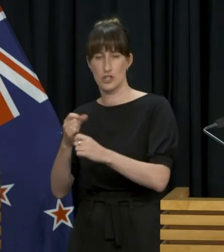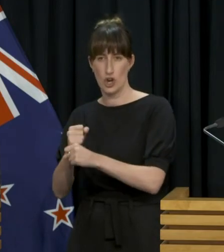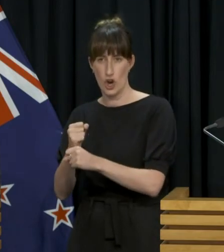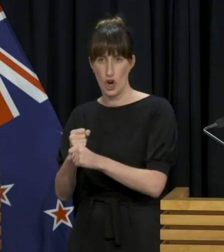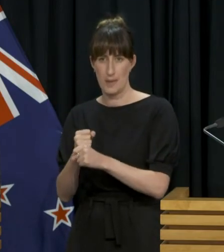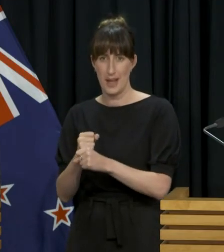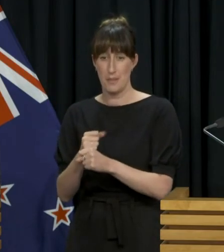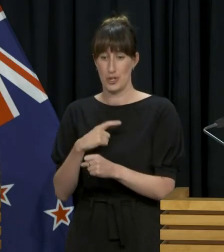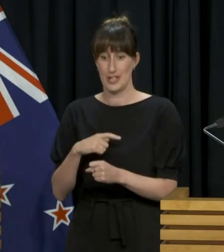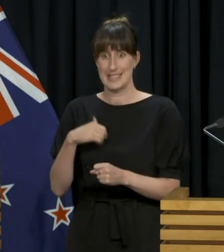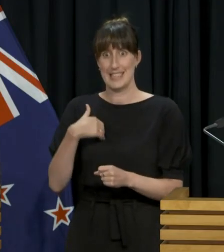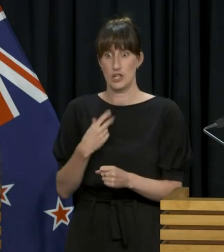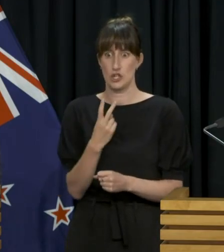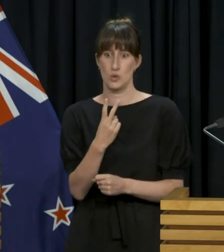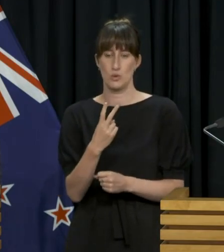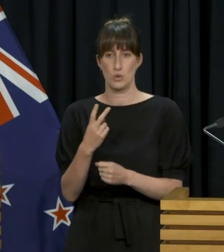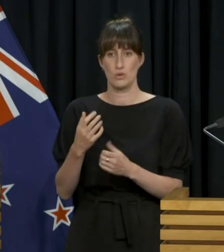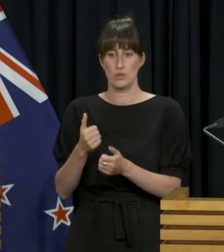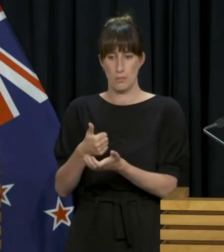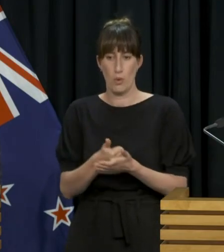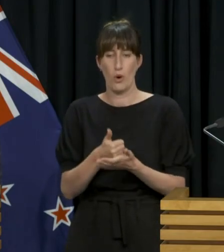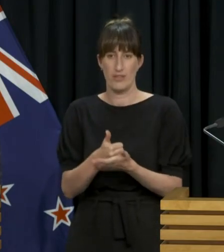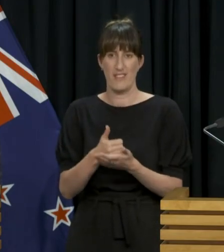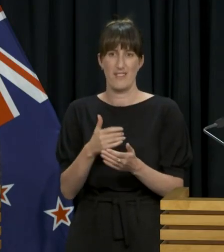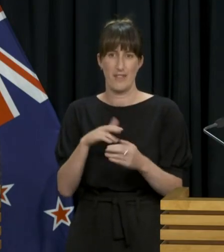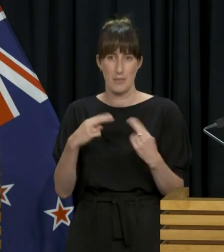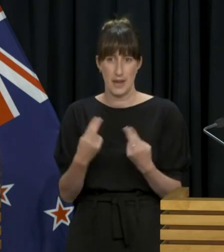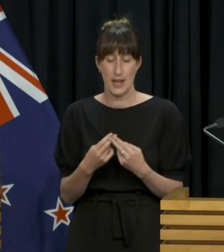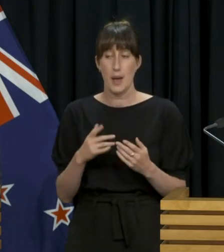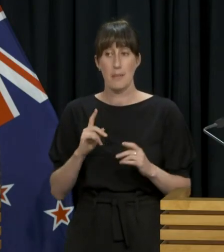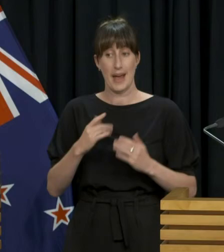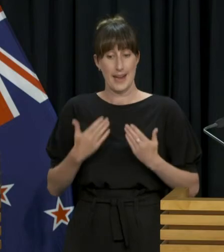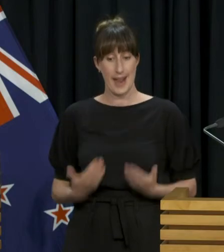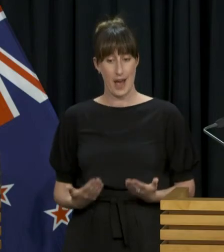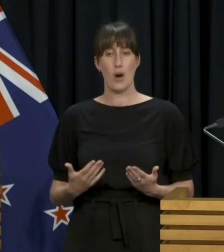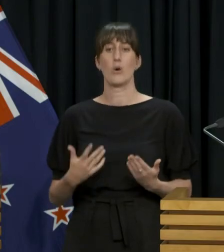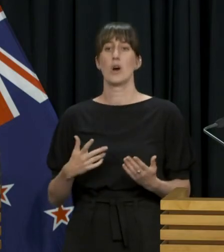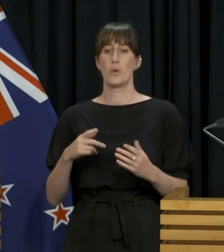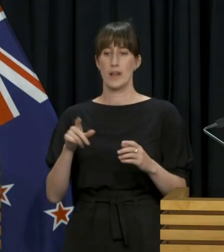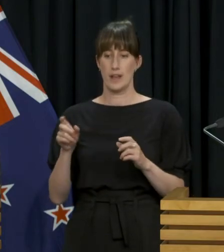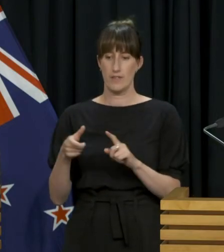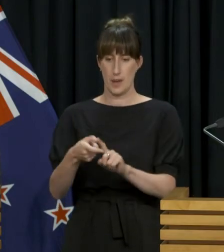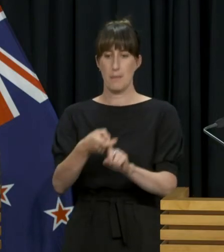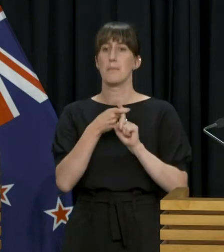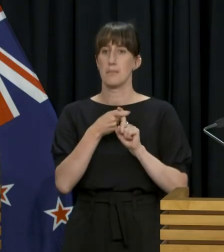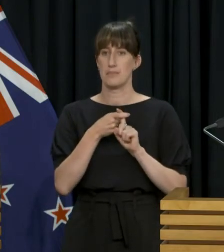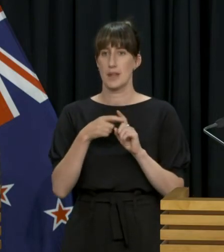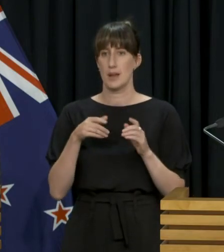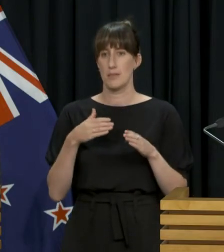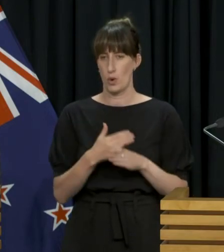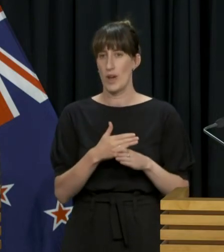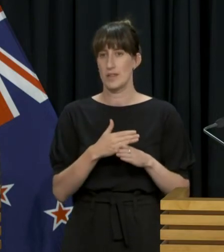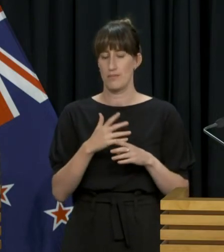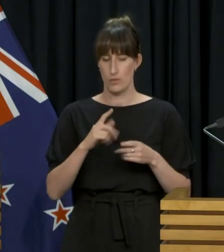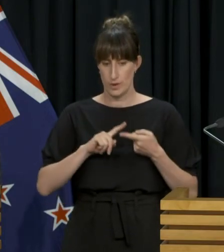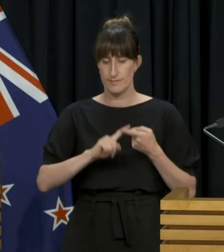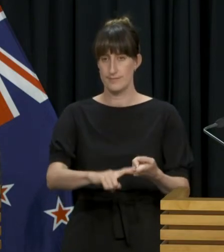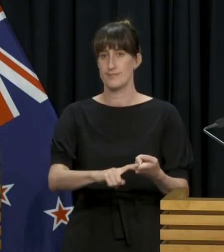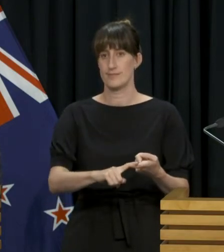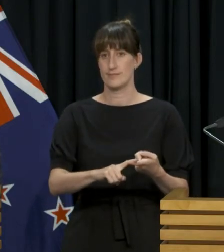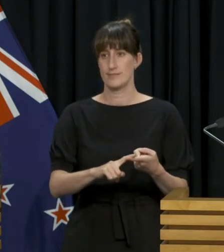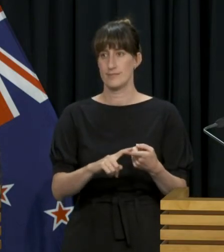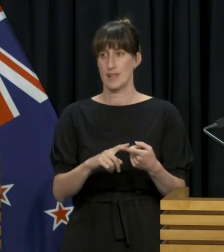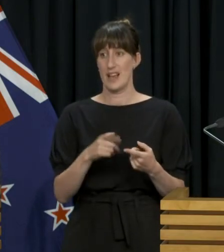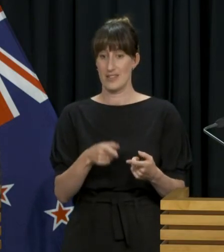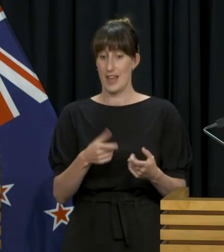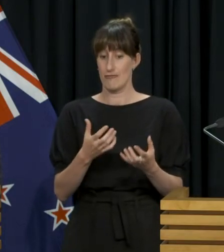on the pay they were getting. So we have brought them in-house, which means that we can pay them the living wage. I can say that all of our in-house employed security guards are now being paid